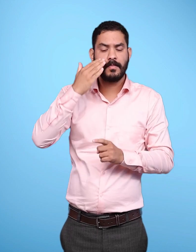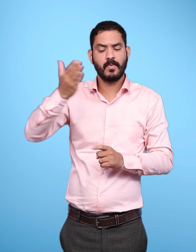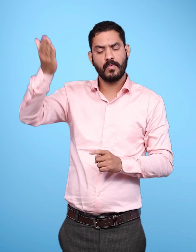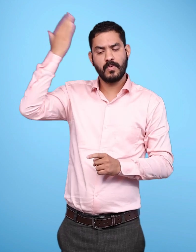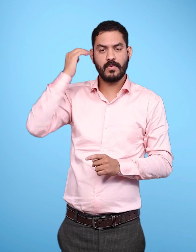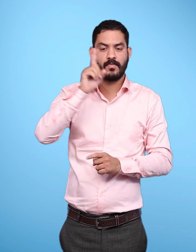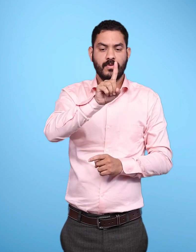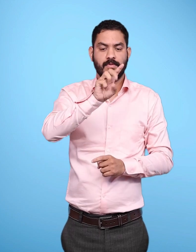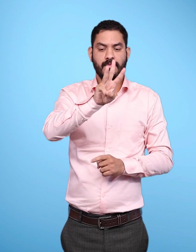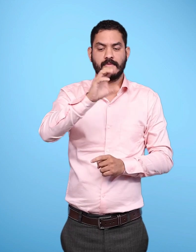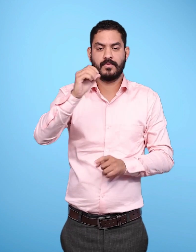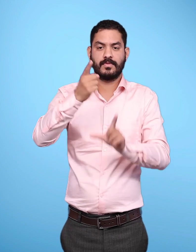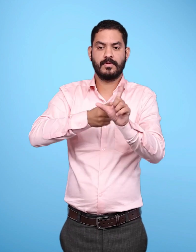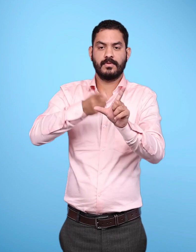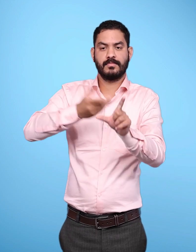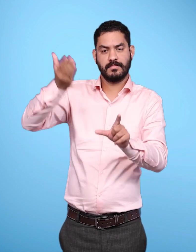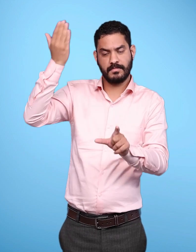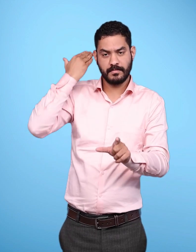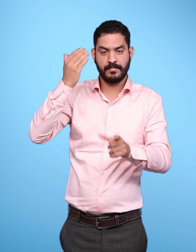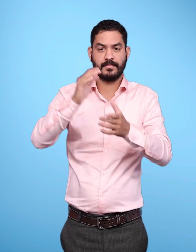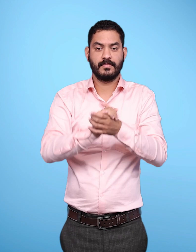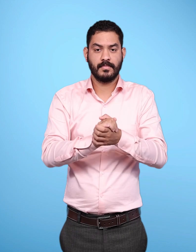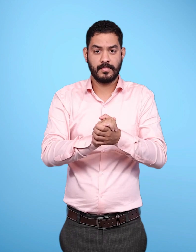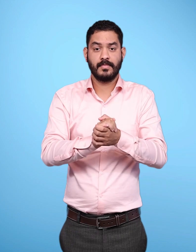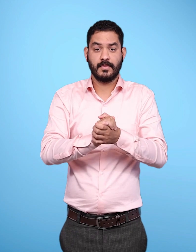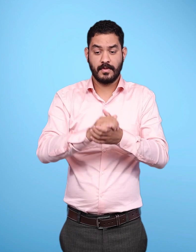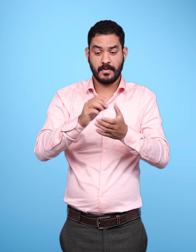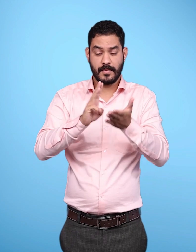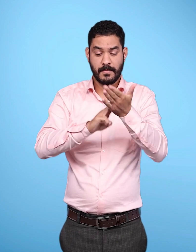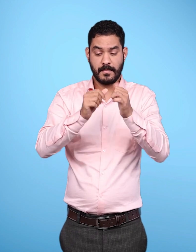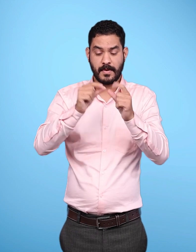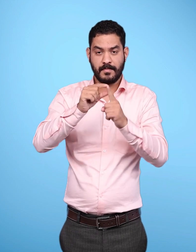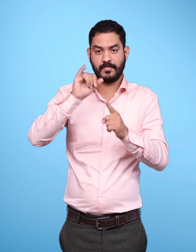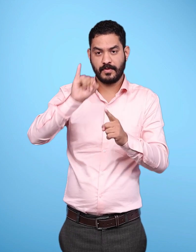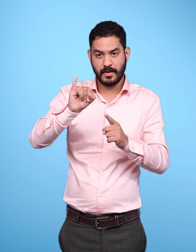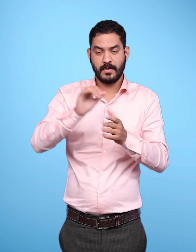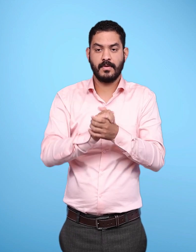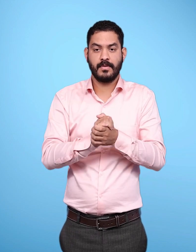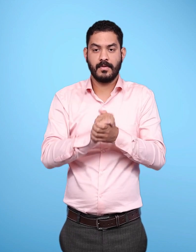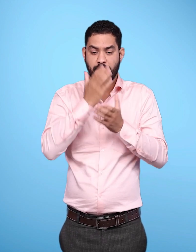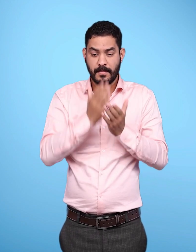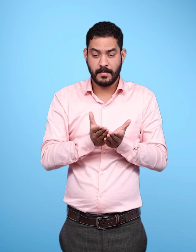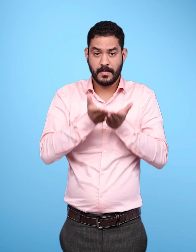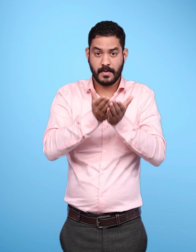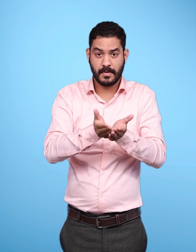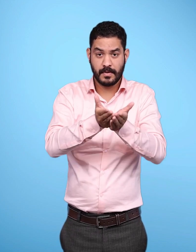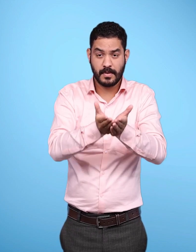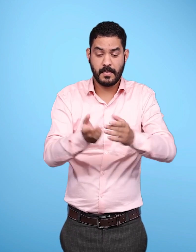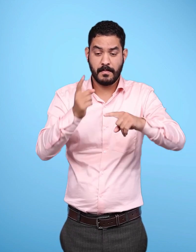Pakistan, about 1,300 years ago. Trace the routes that would have been taken by these